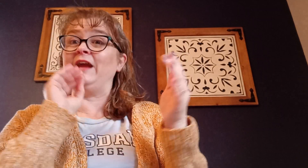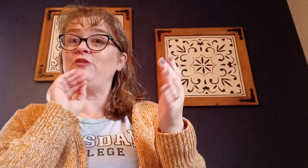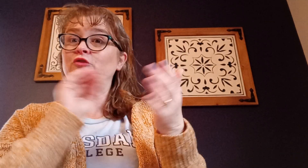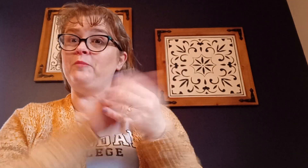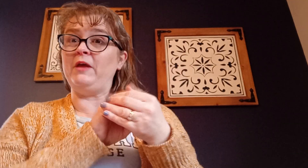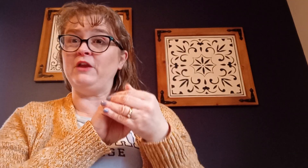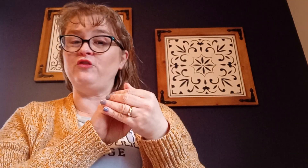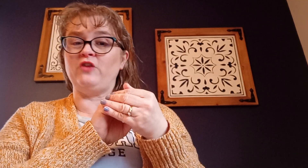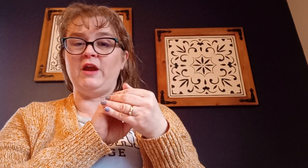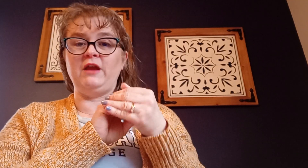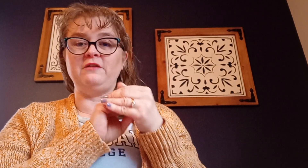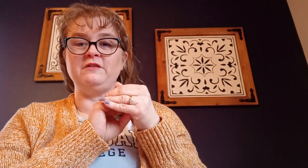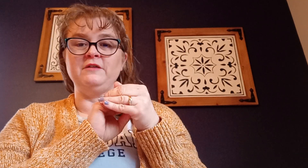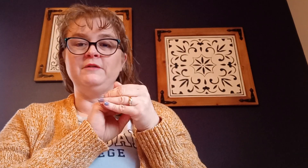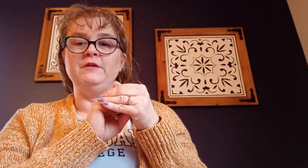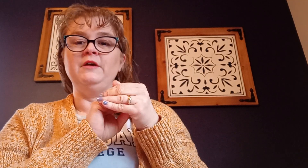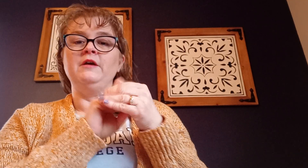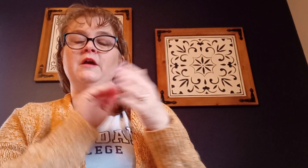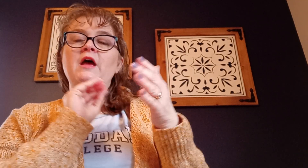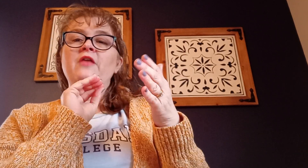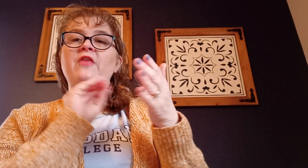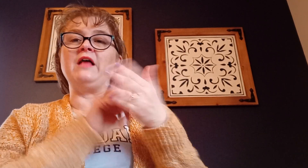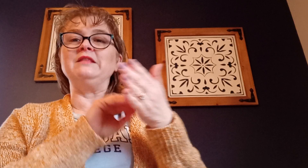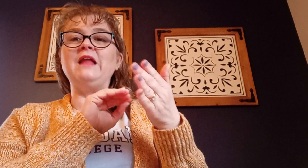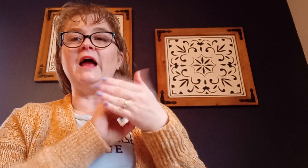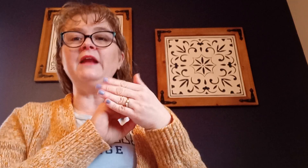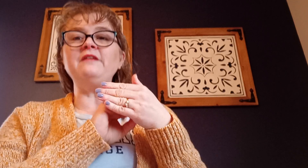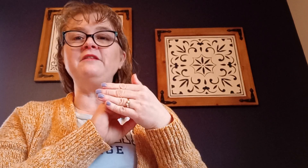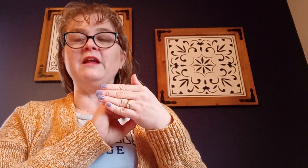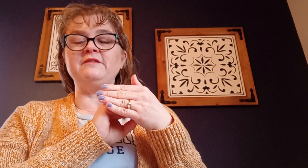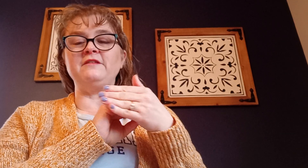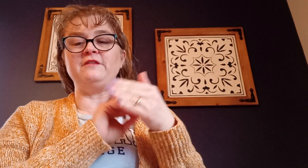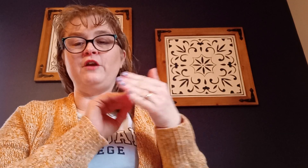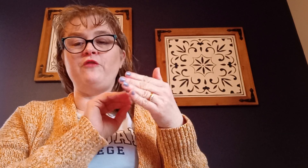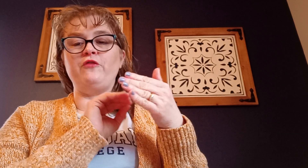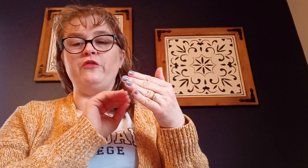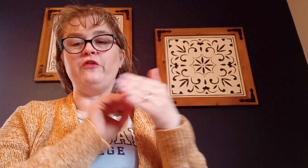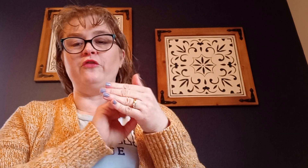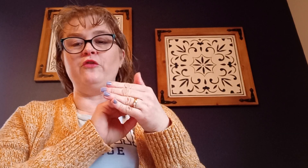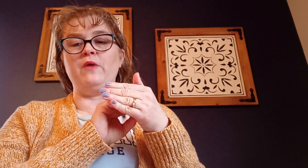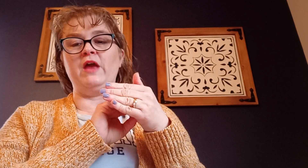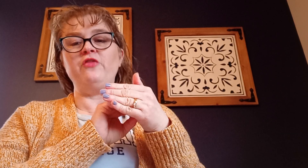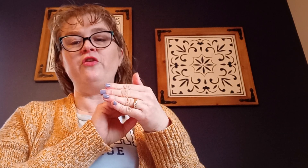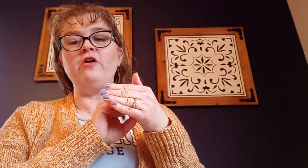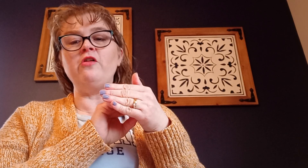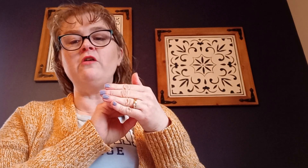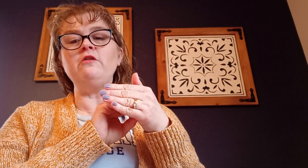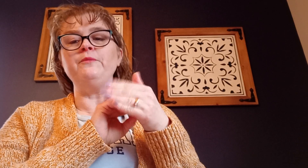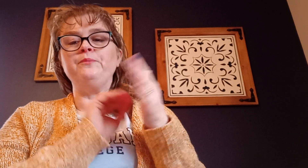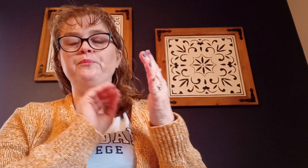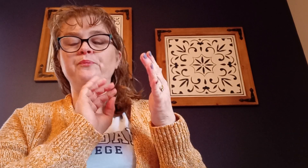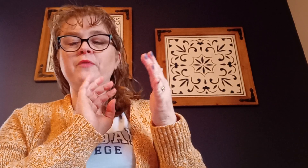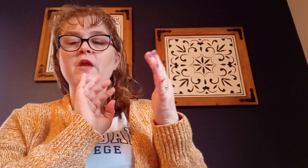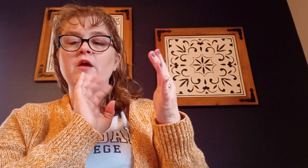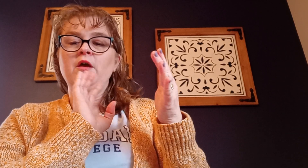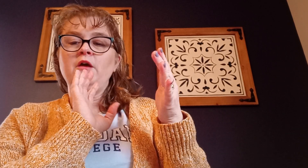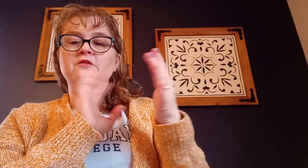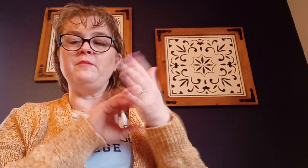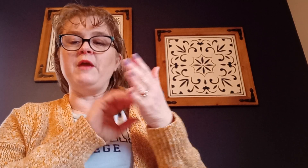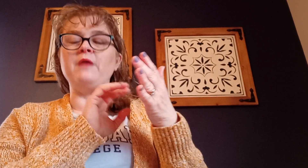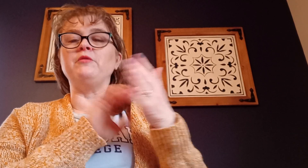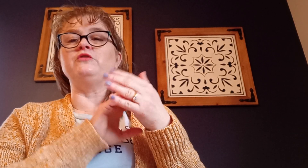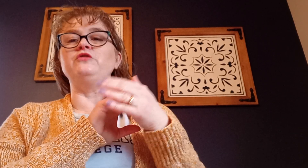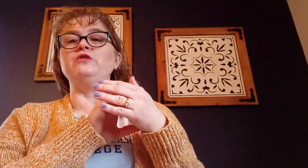to penetrate. That light is necessary for the zooxanthelle to be able